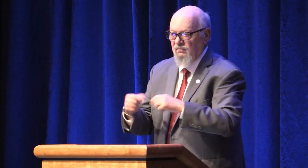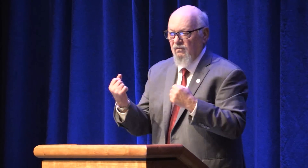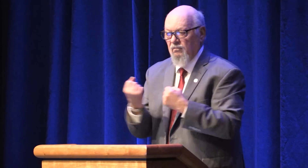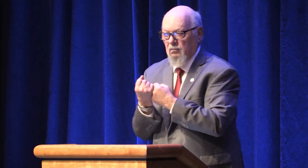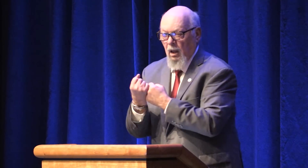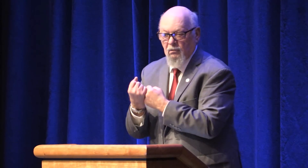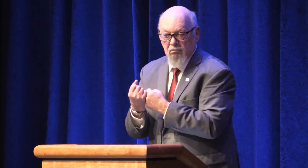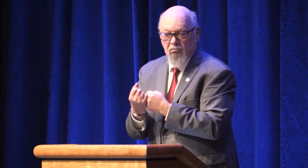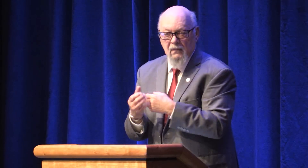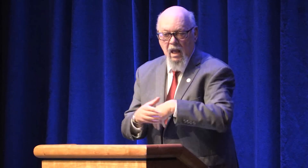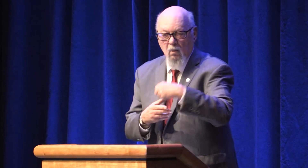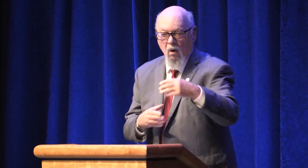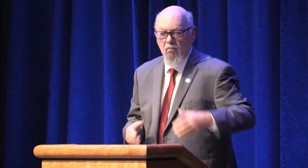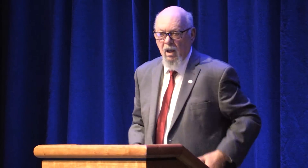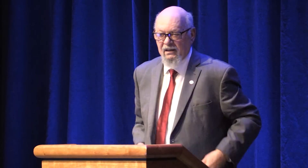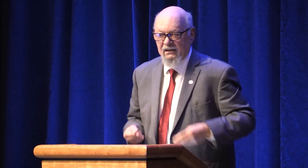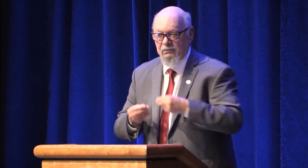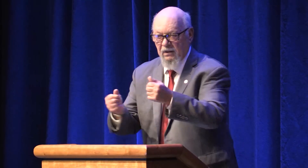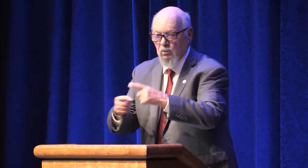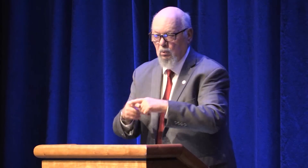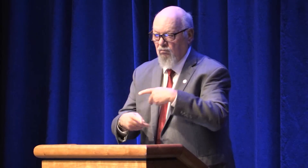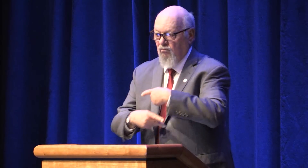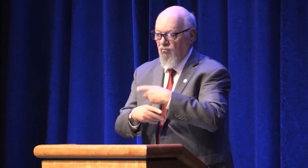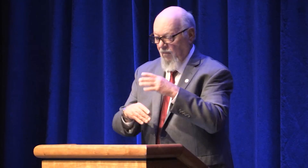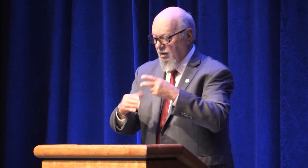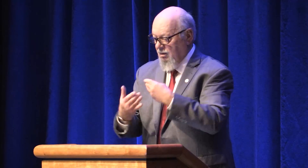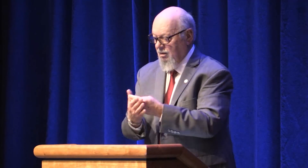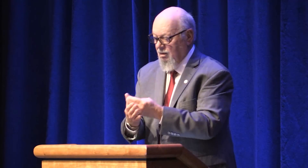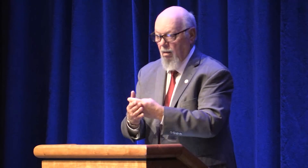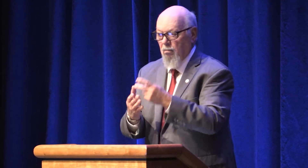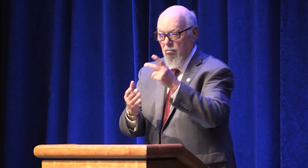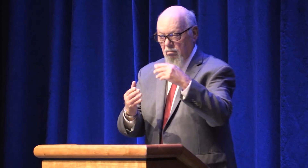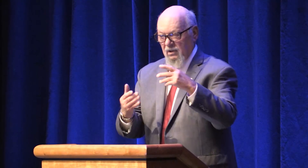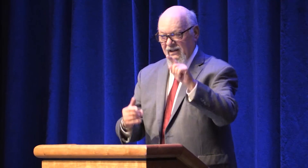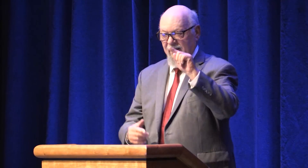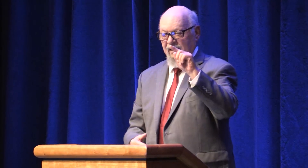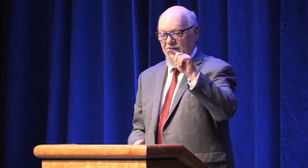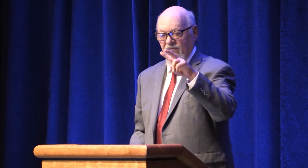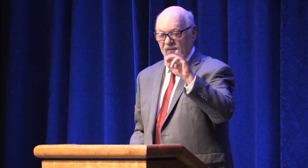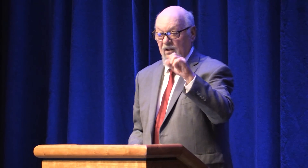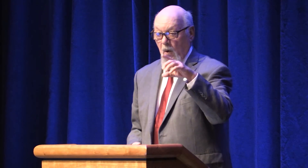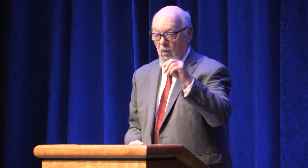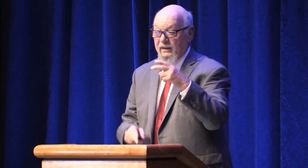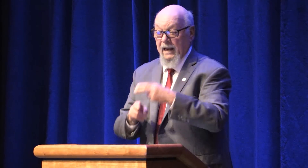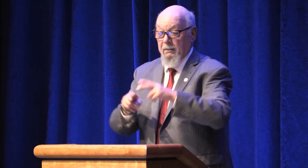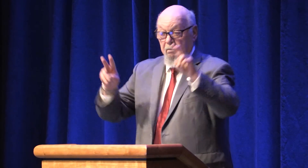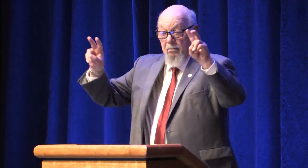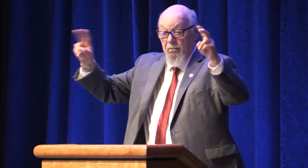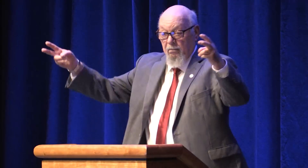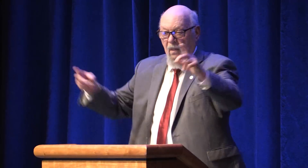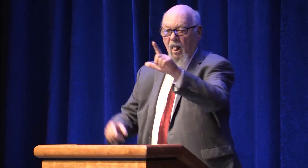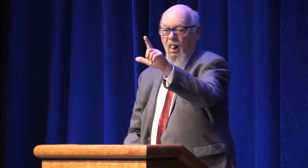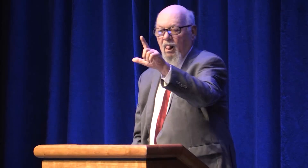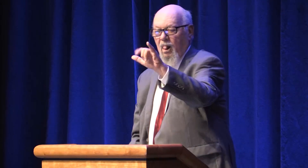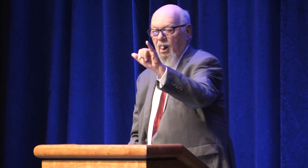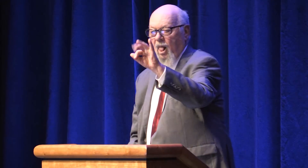Sprint, they had sponsored this project and agreed to sponsor the finances that were necessary to create this video